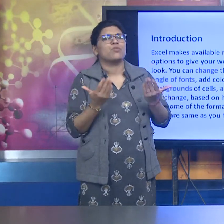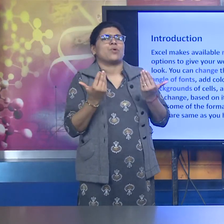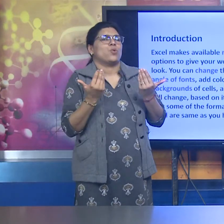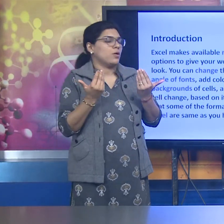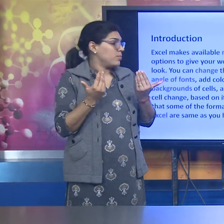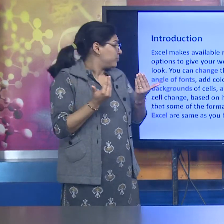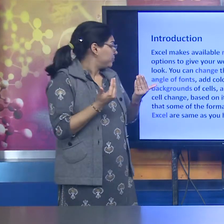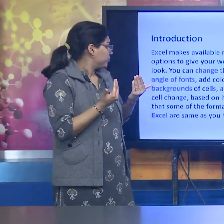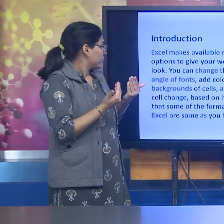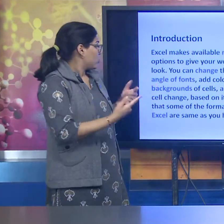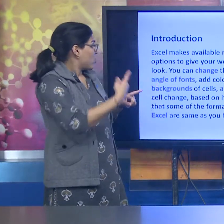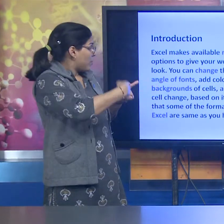cells.